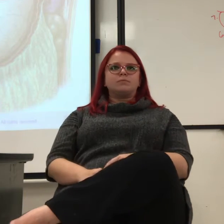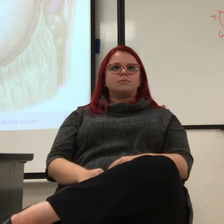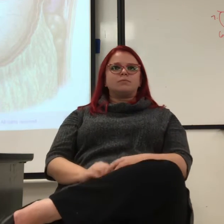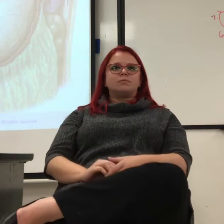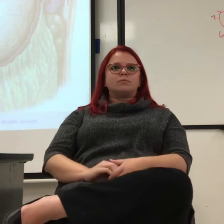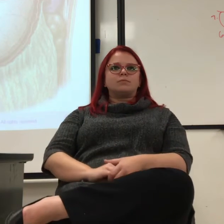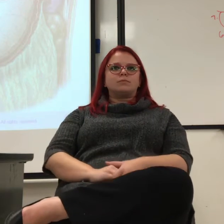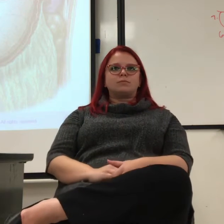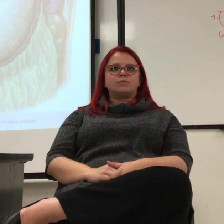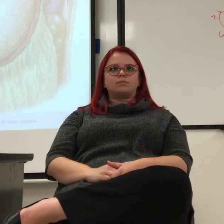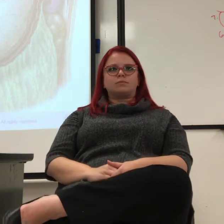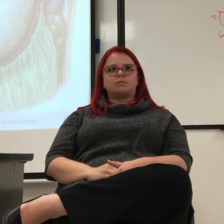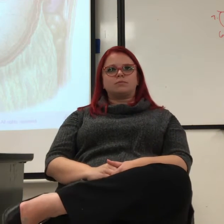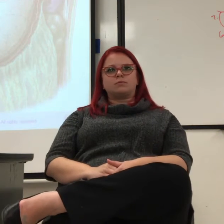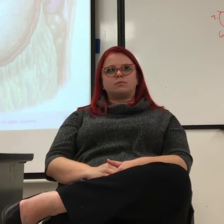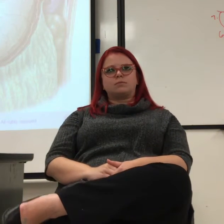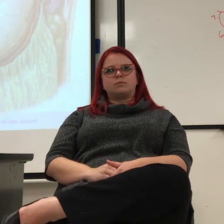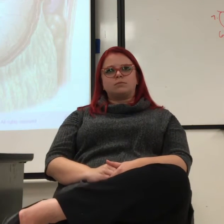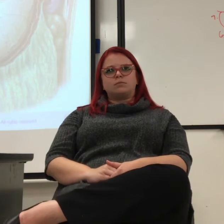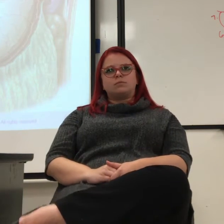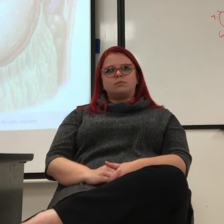8.